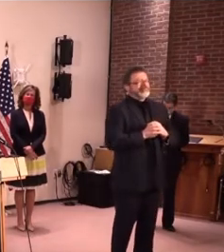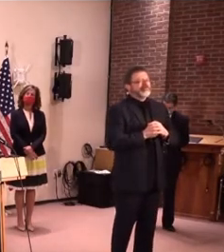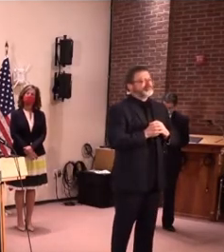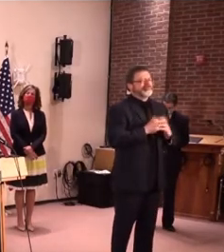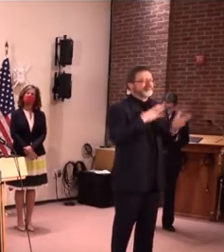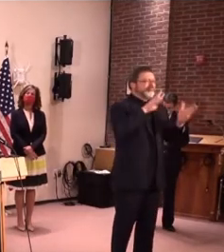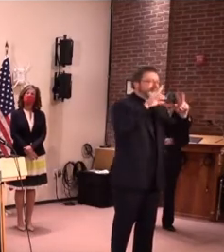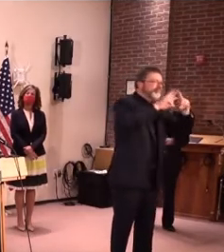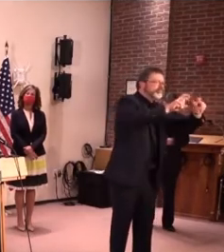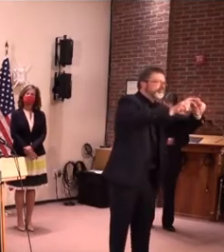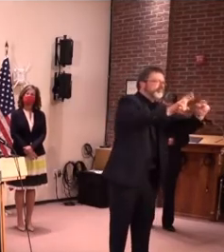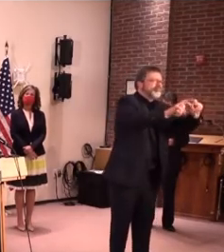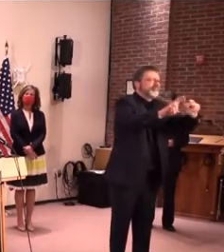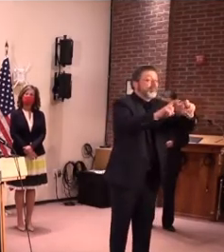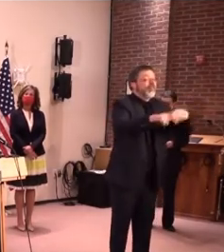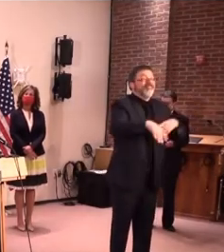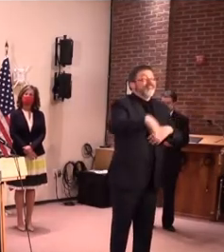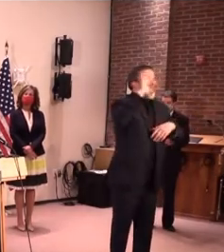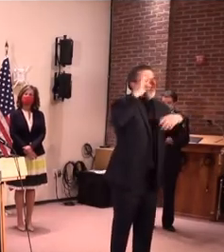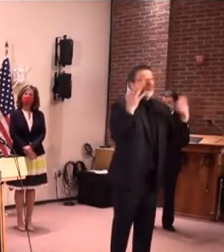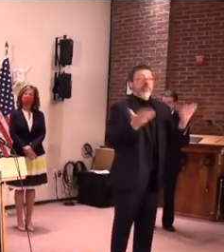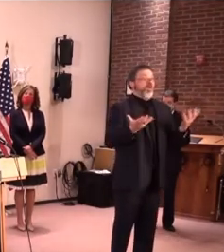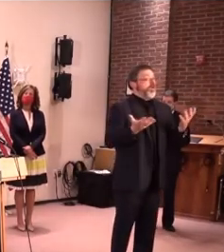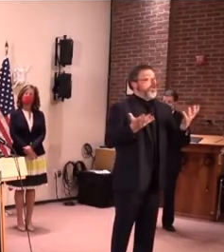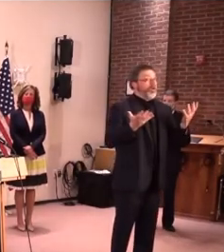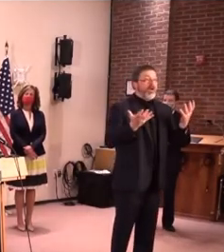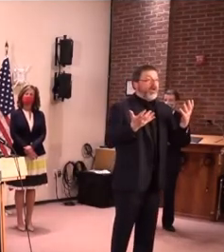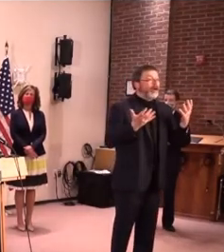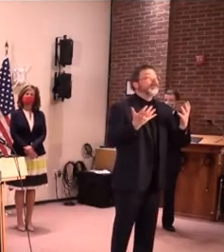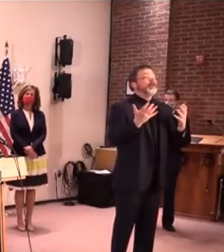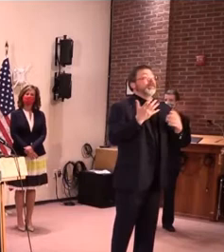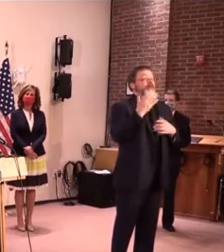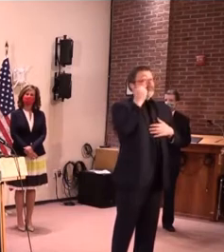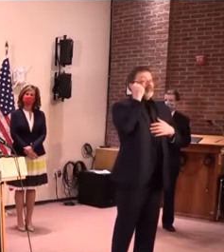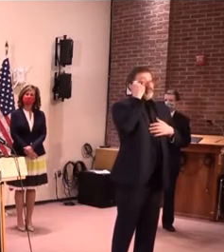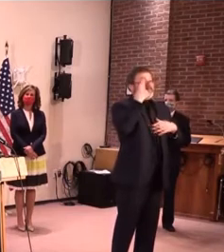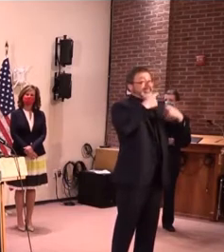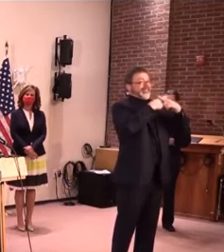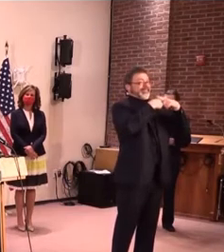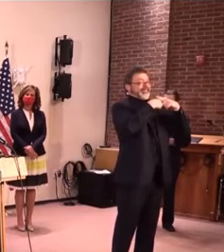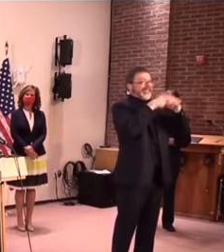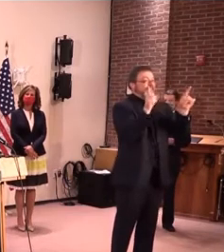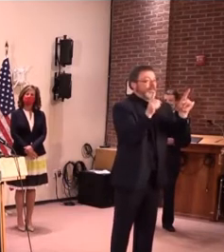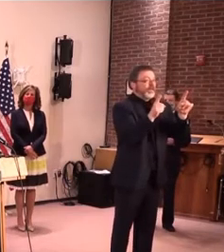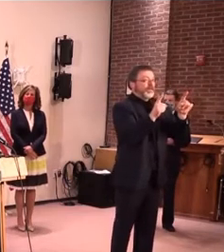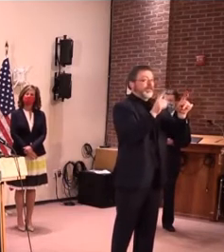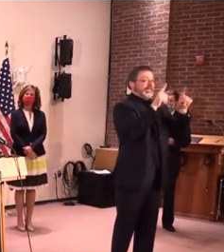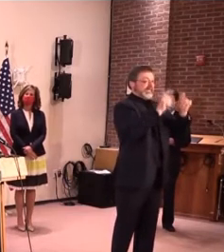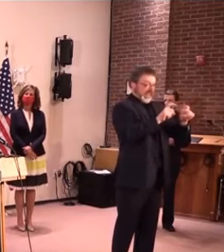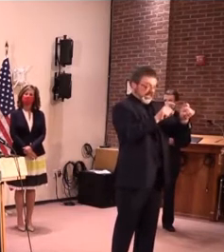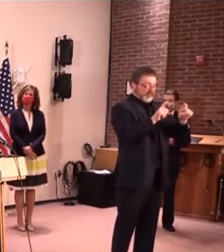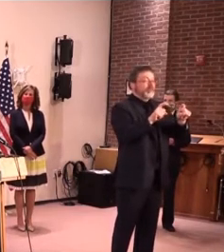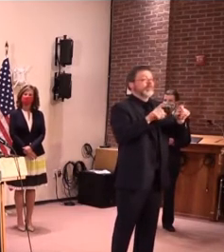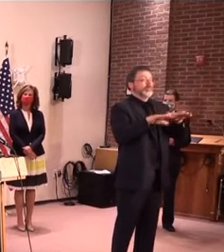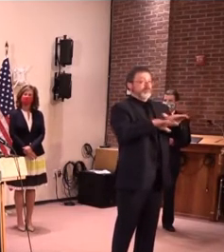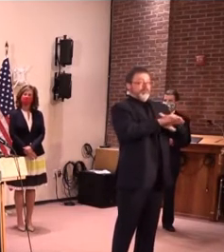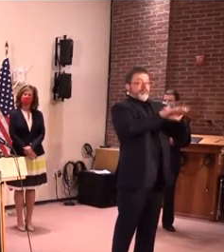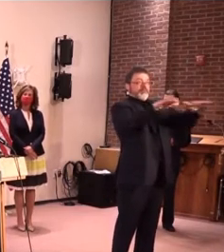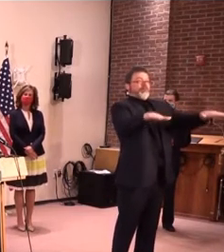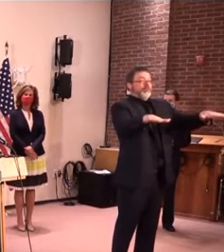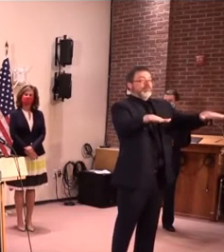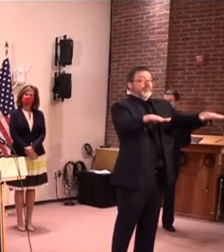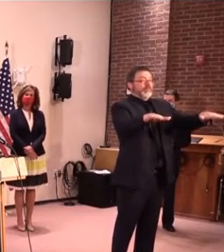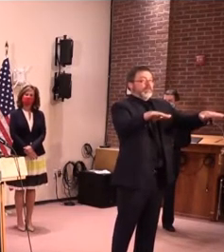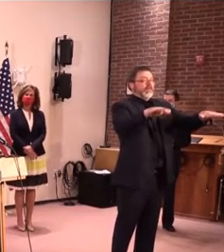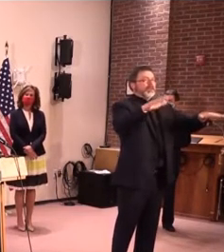the state, they're not all done by the state. They're done by a whole host of facilities, sent to a host of labs,